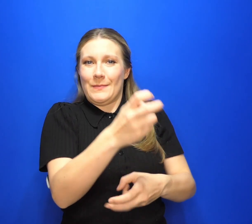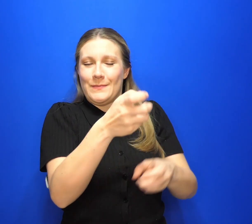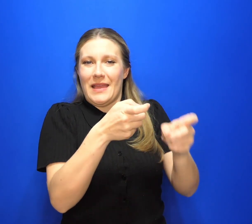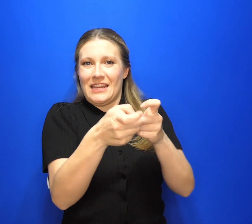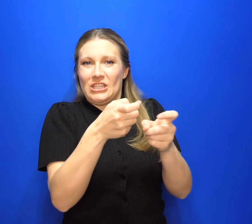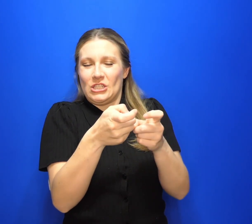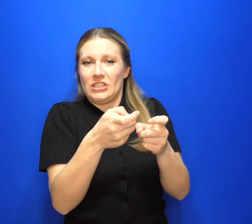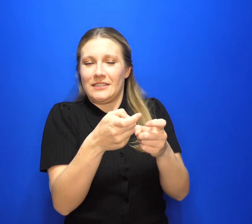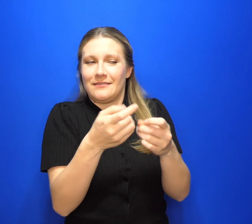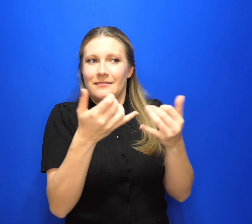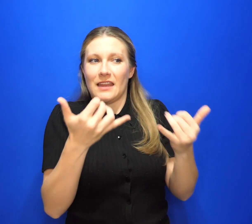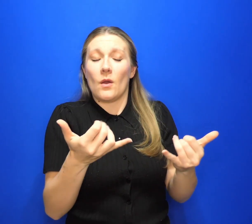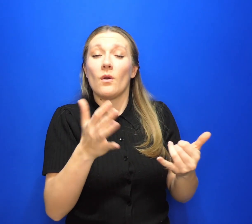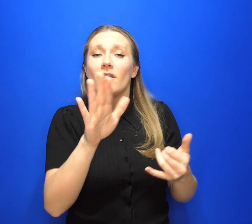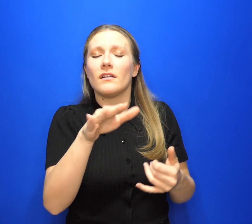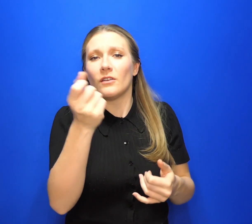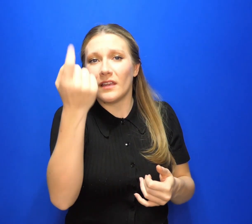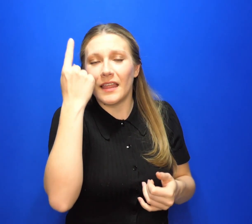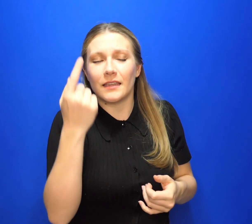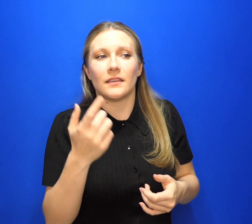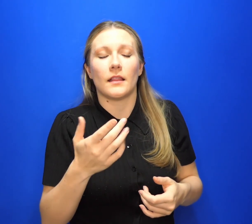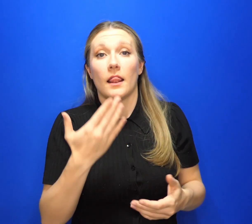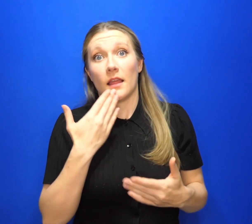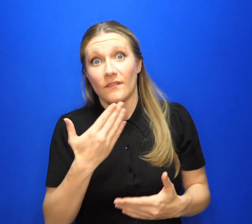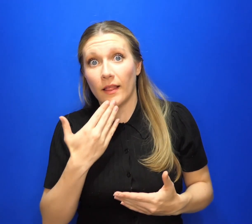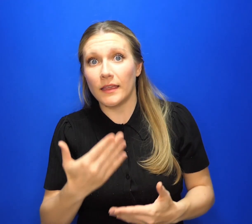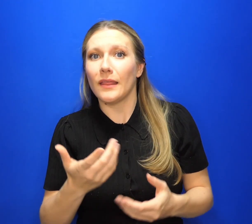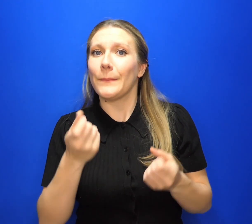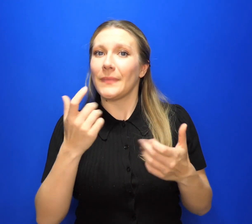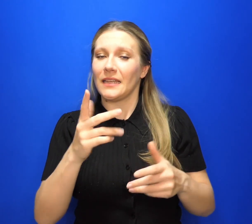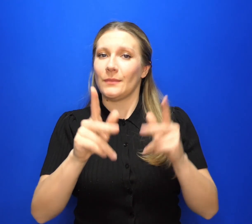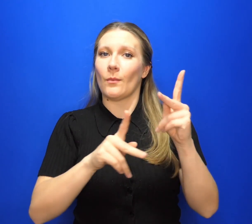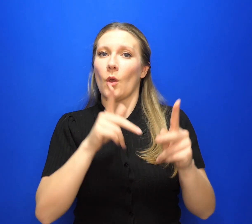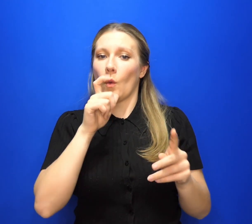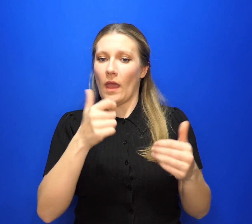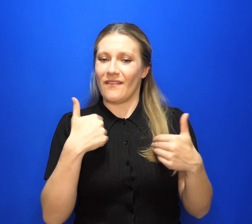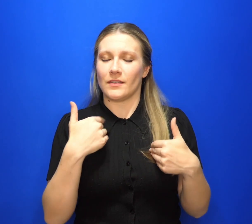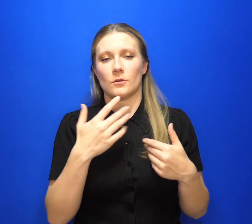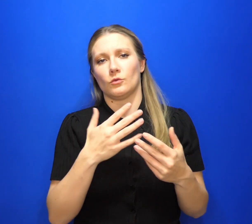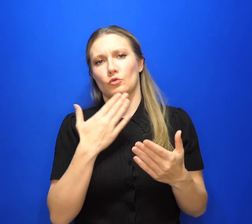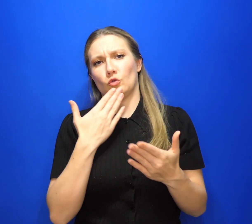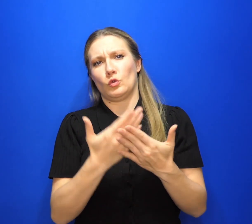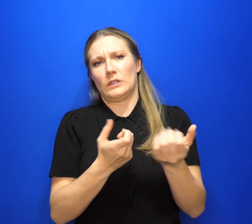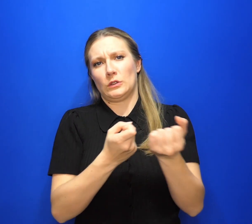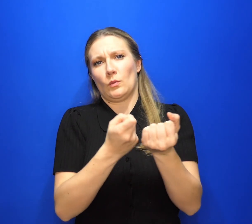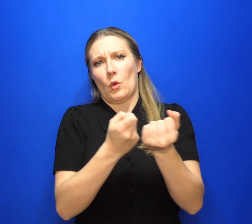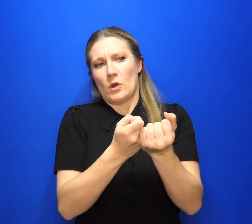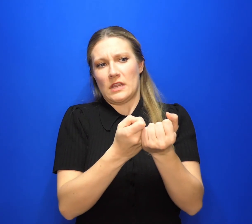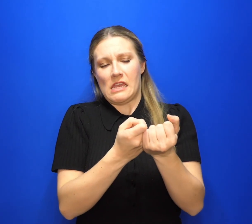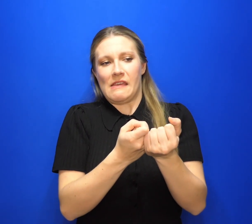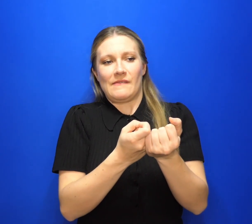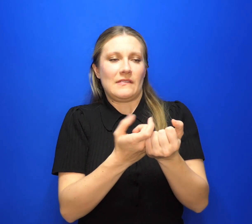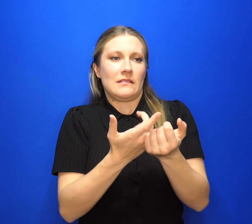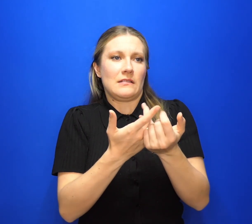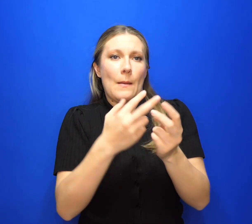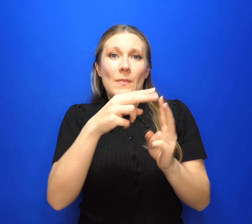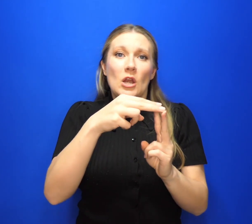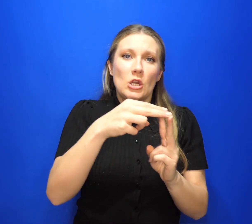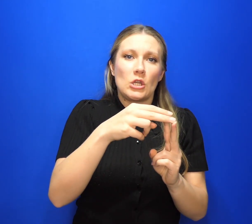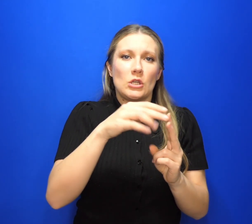begin with. Mm-hmm. And thankfully, there are a good number of people who have a very supportive significant other, spouse, or a really